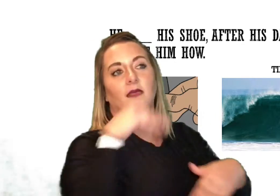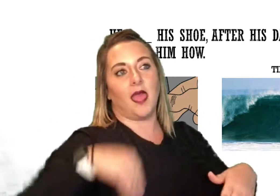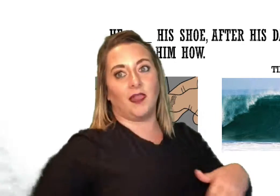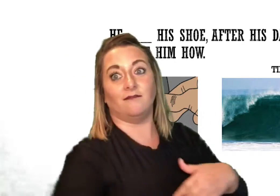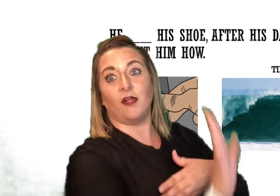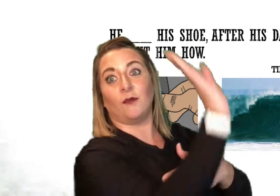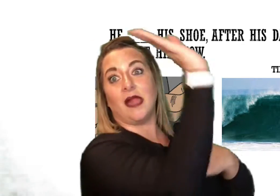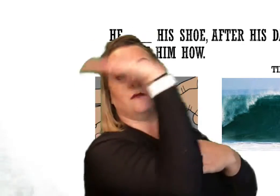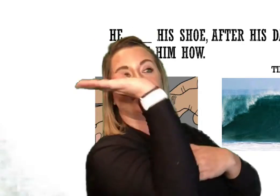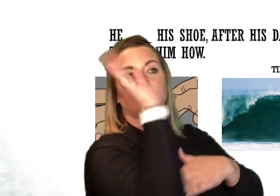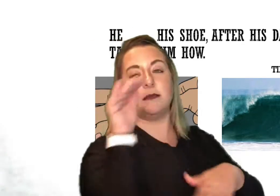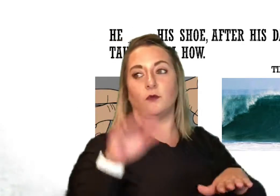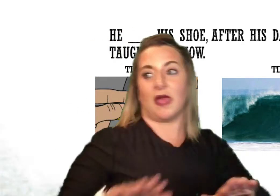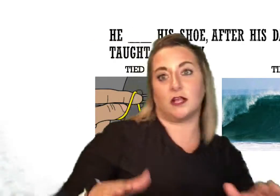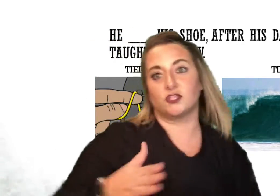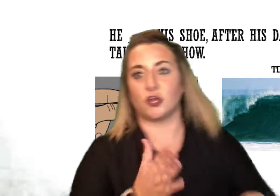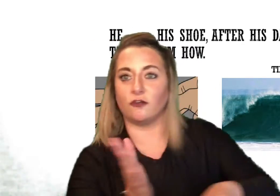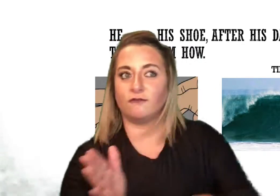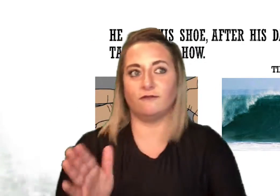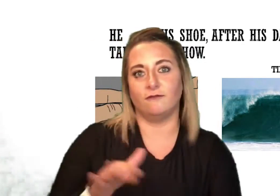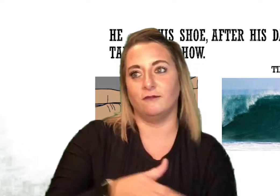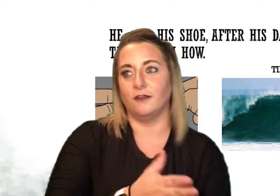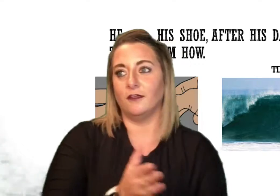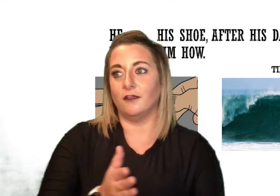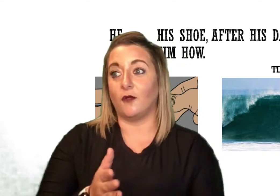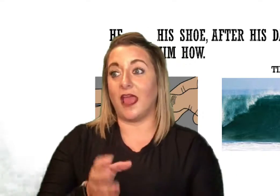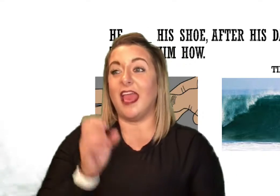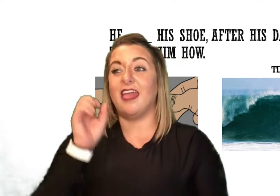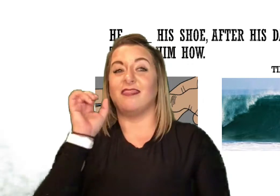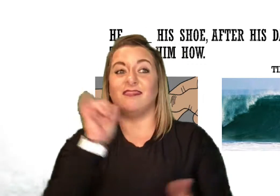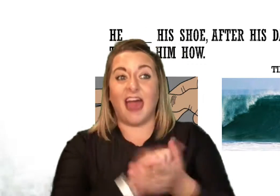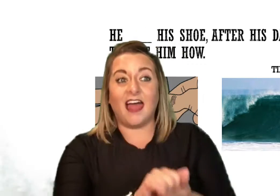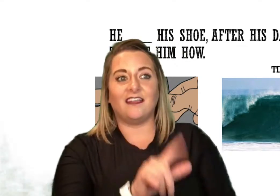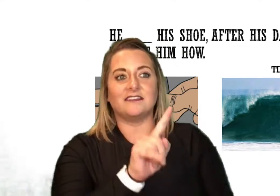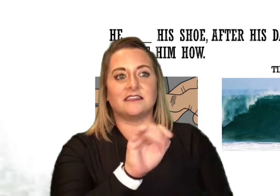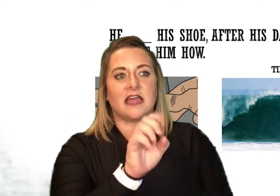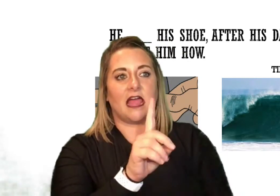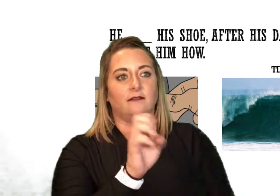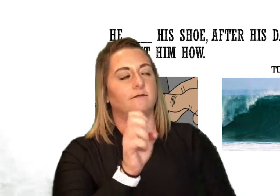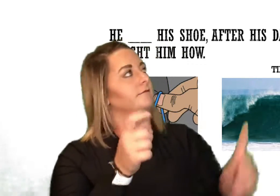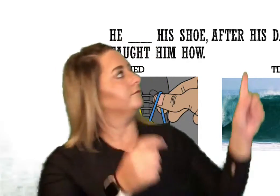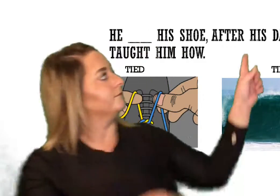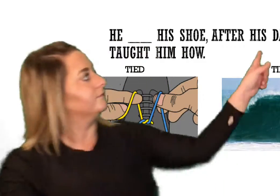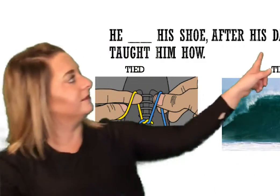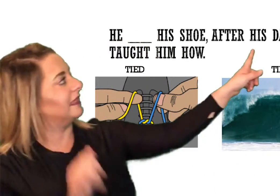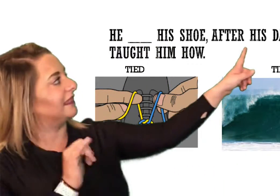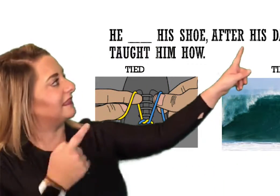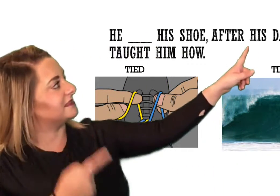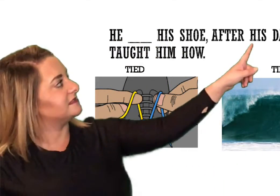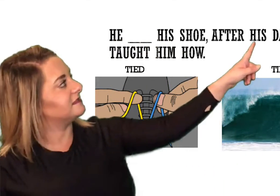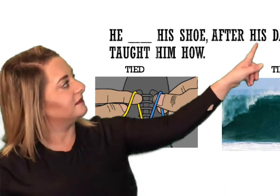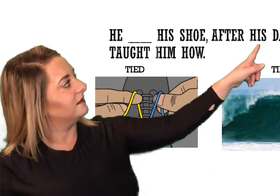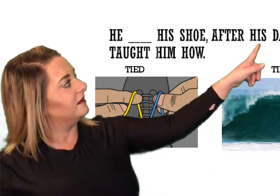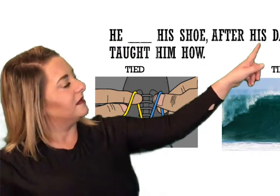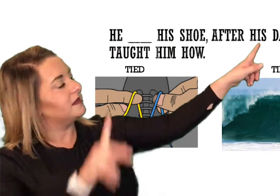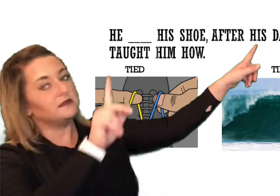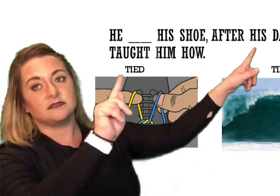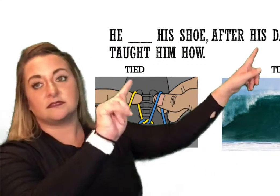up and around and people like surf, okay? That is a tide, like this.